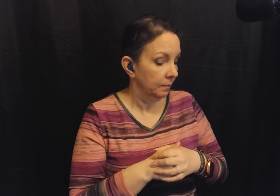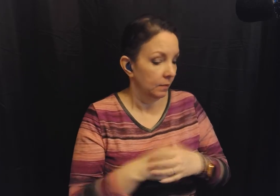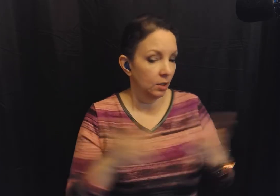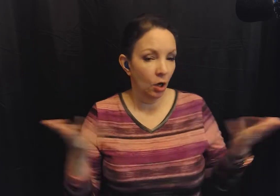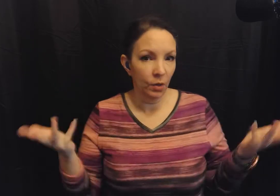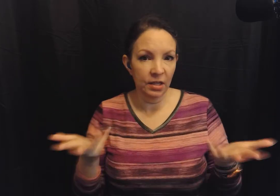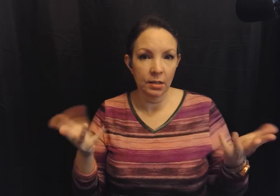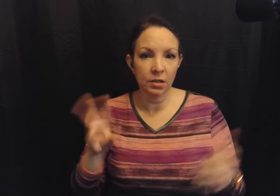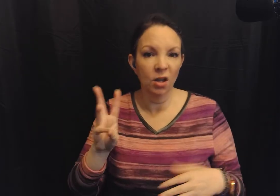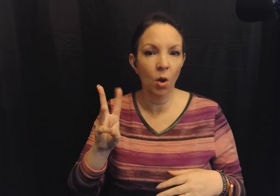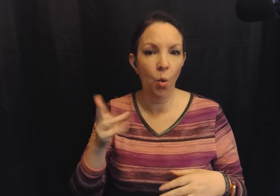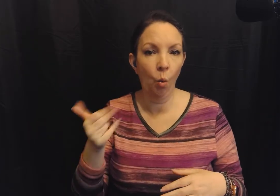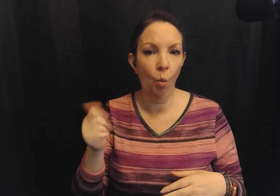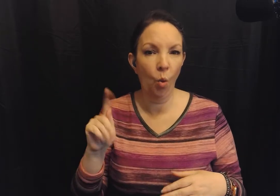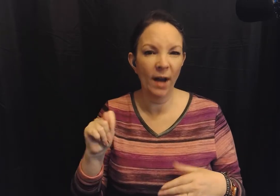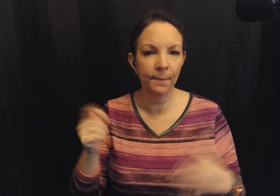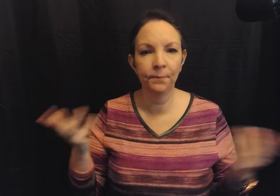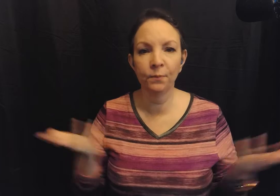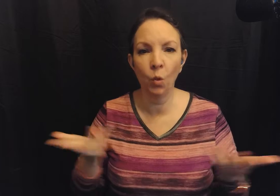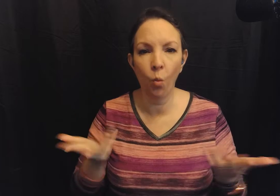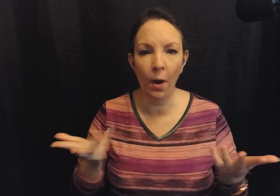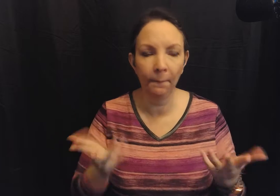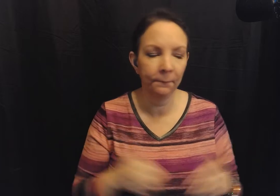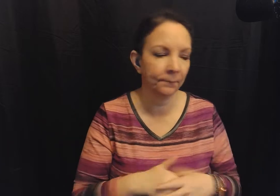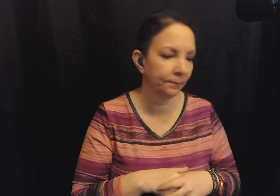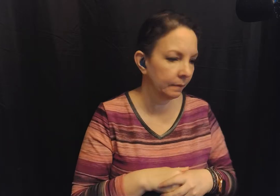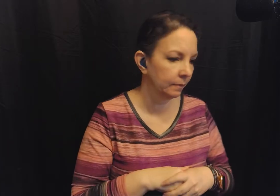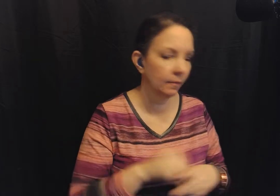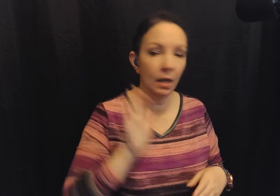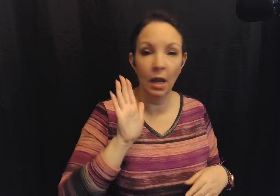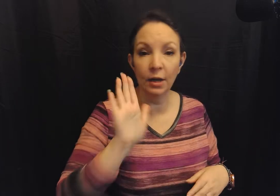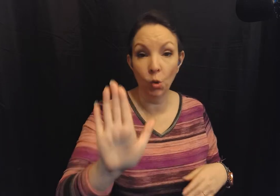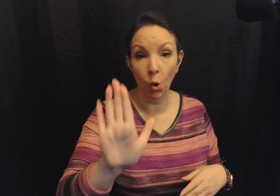So this is what and your.